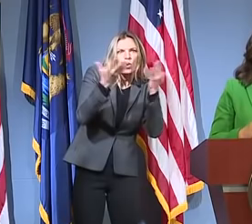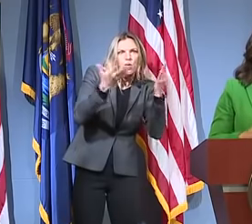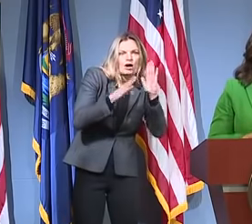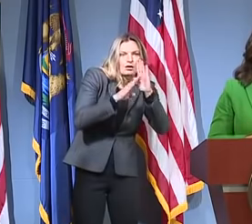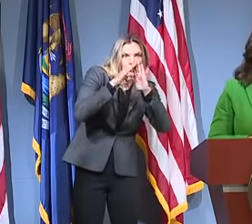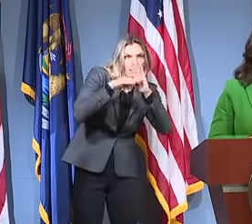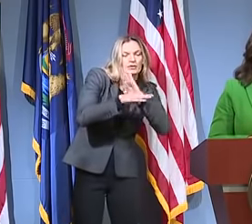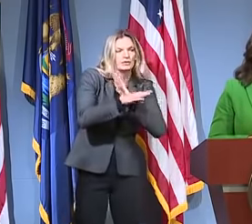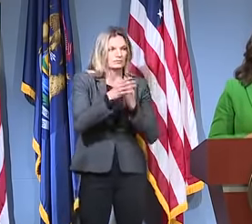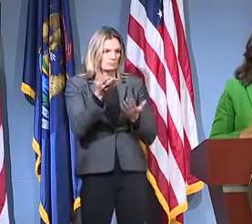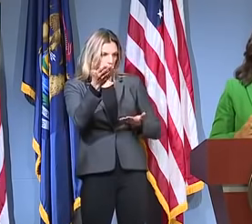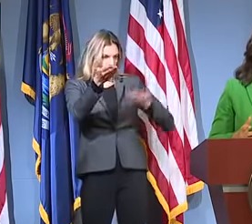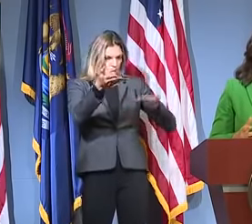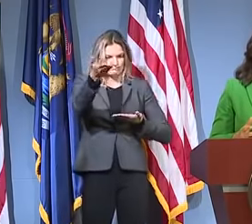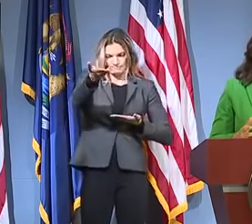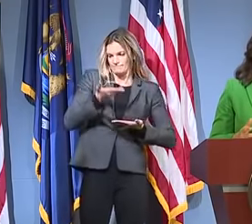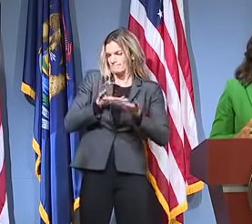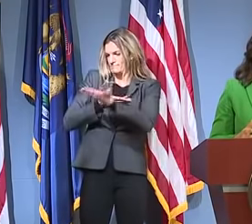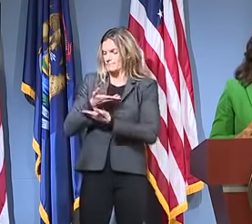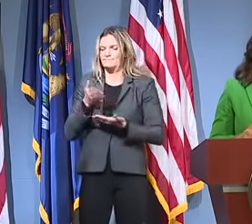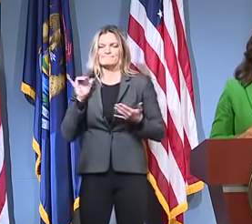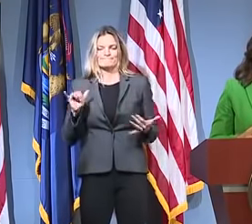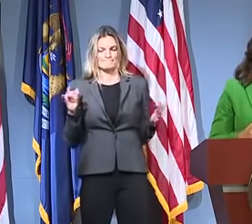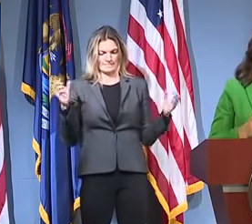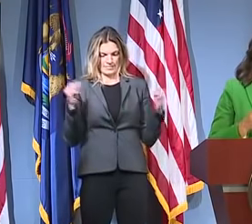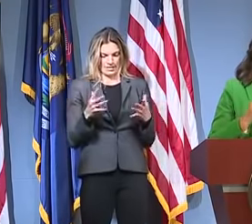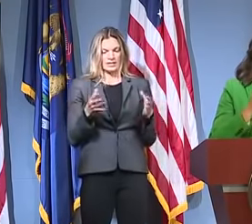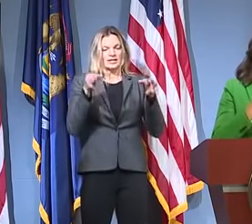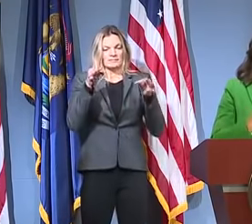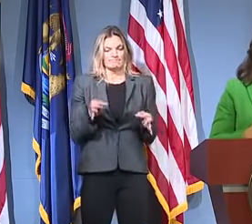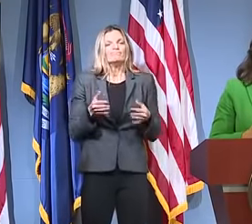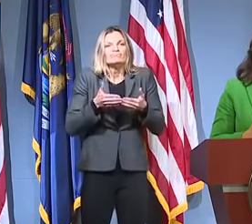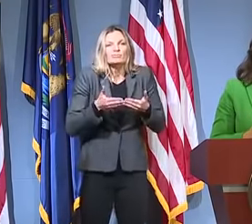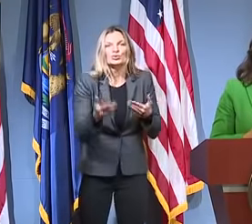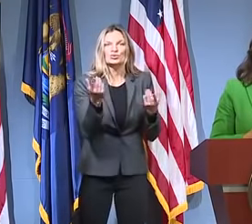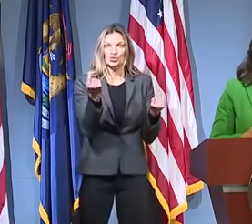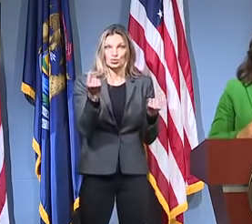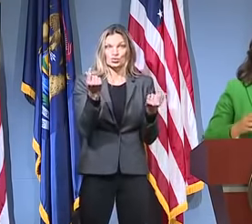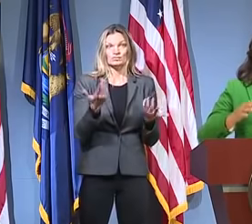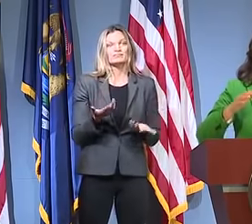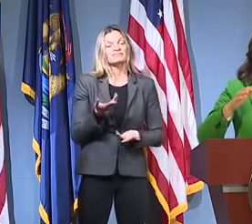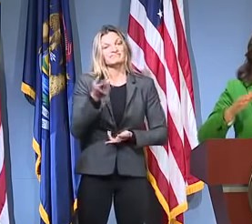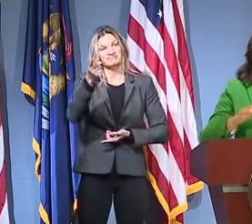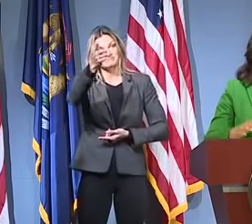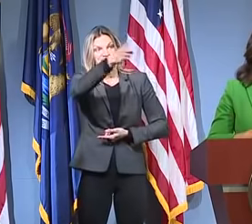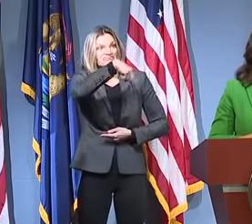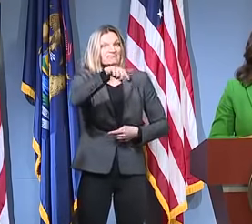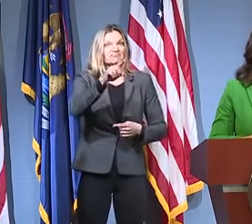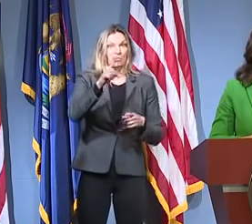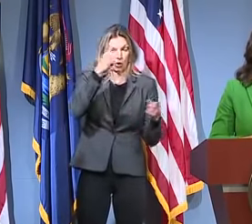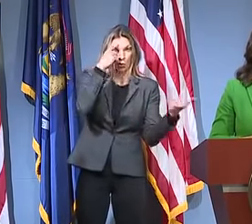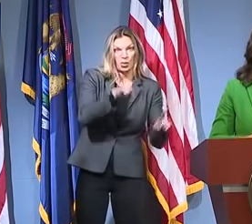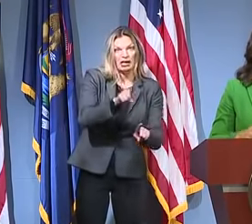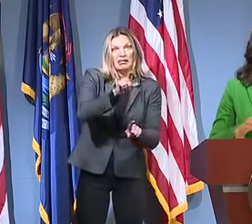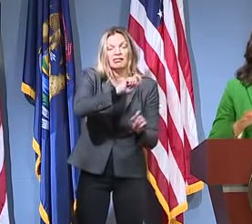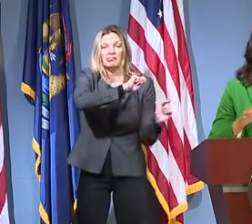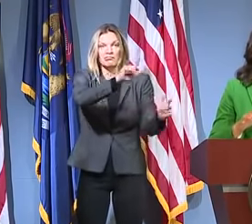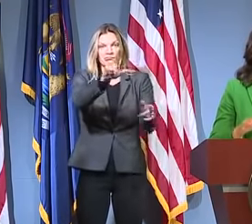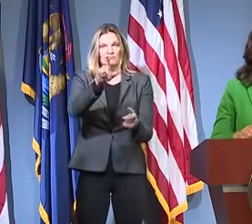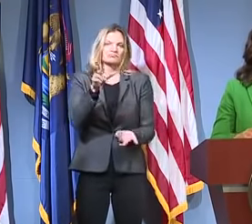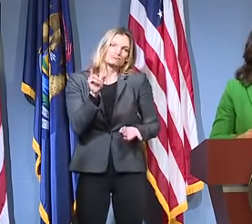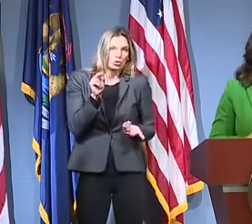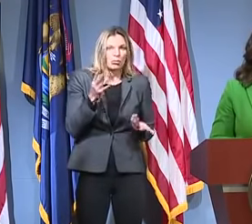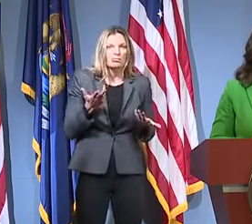People might have not always agreed with the decisions that were made, but the facts are that we have pushed that curve down. We've